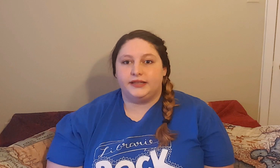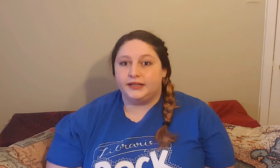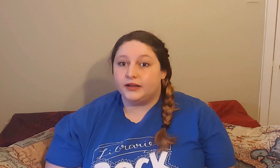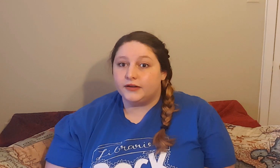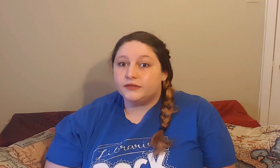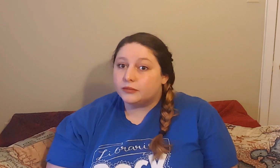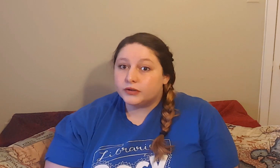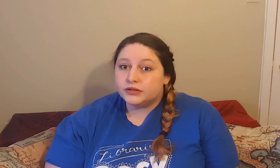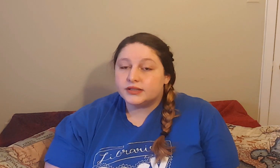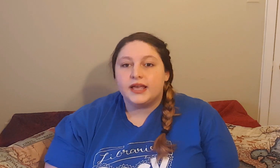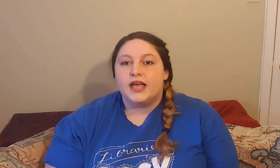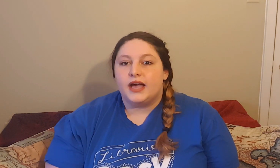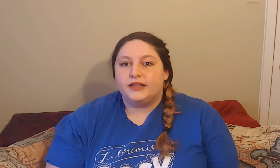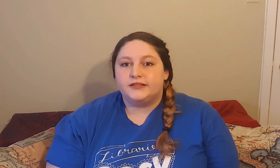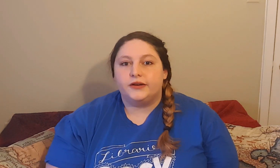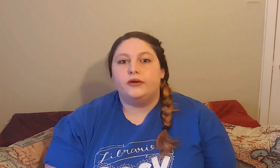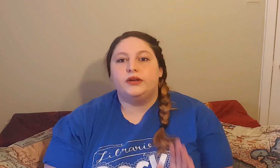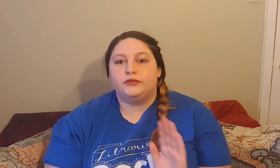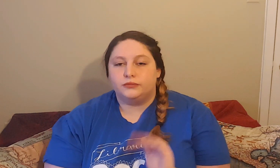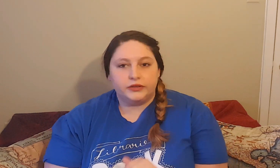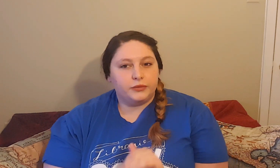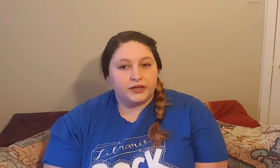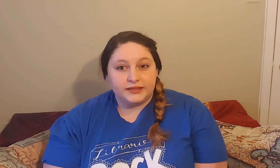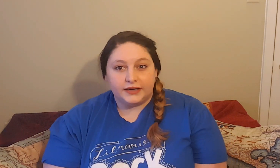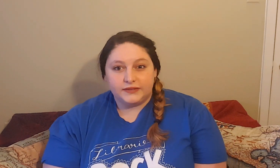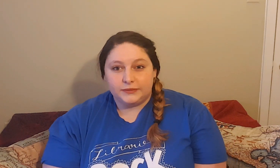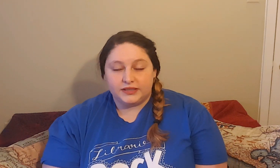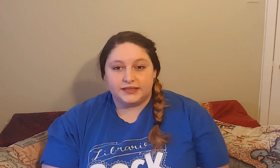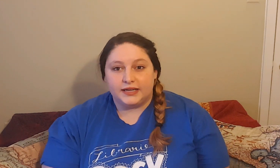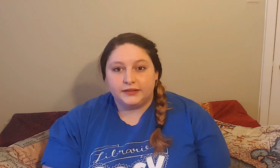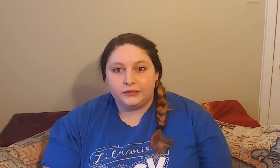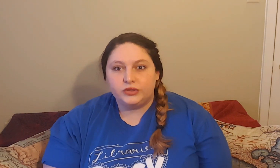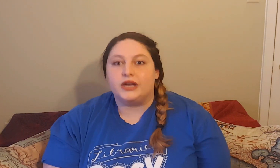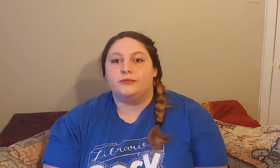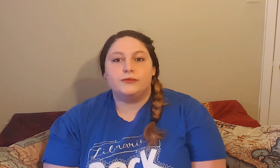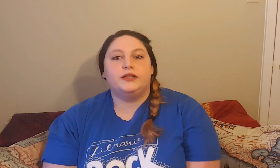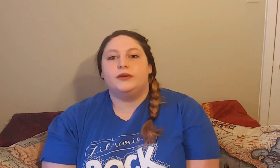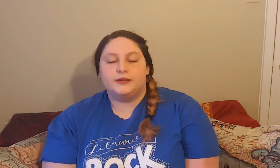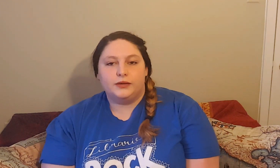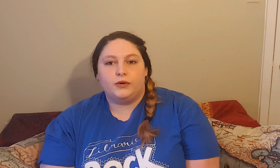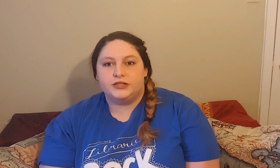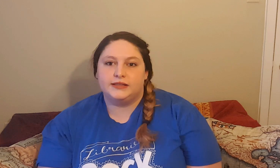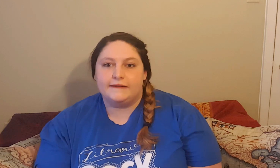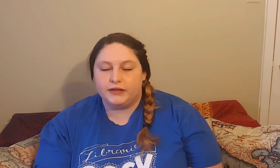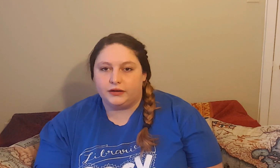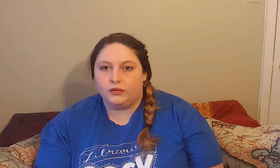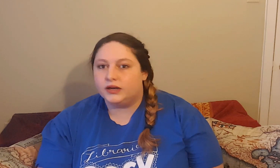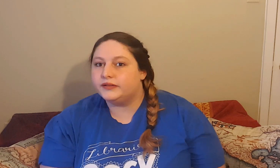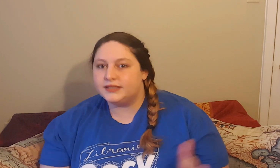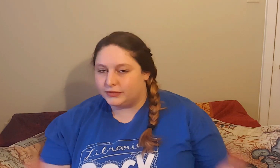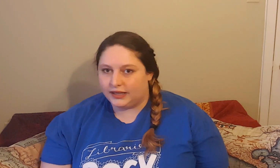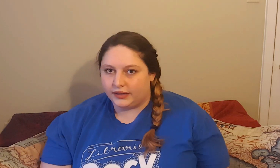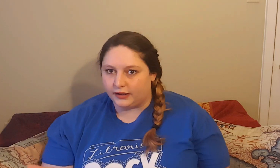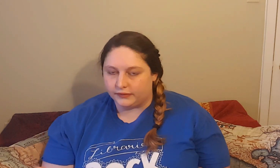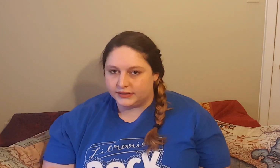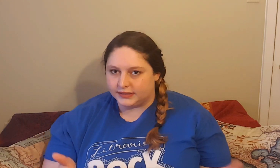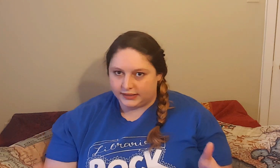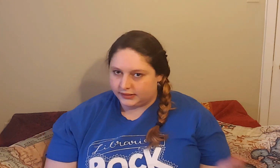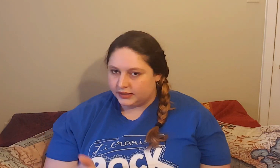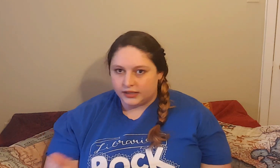etiquette of numbers. And so if you really want to dive deep into sign language, I really recommend watching that video, or at least the beginning of it, to get